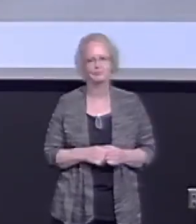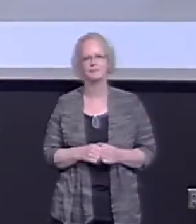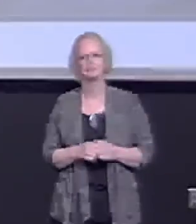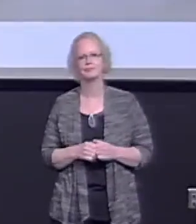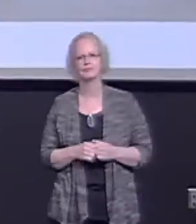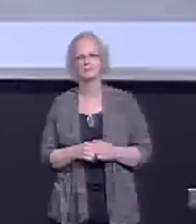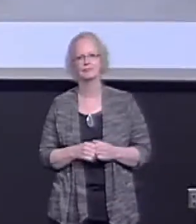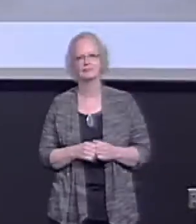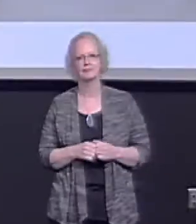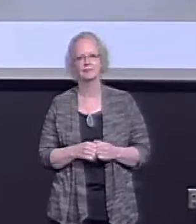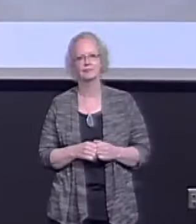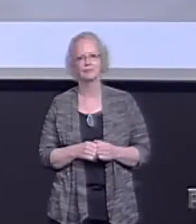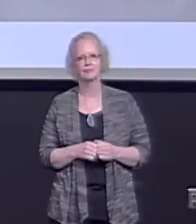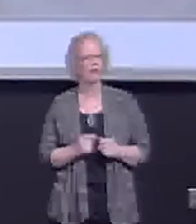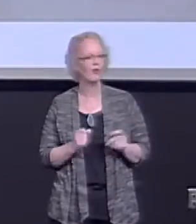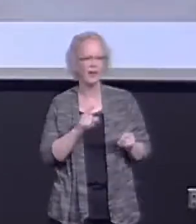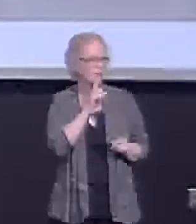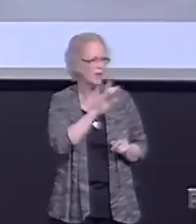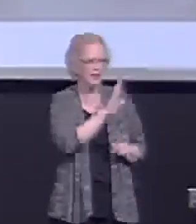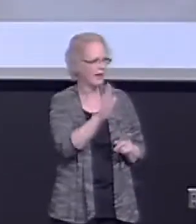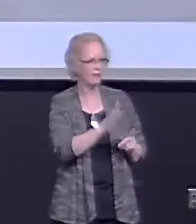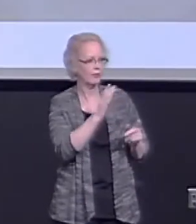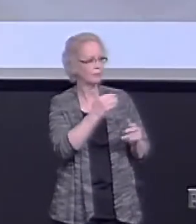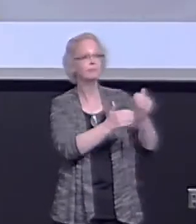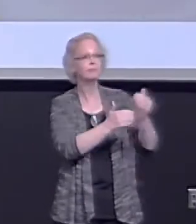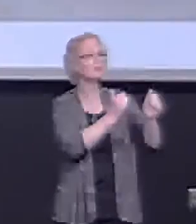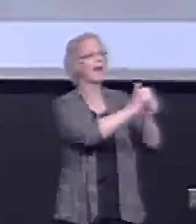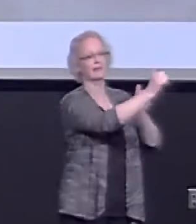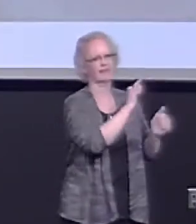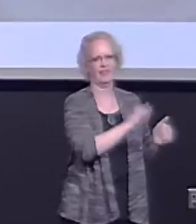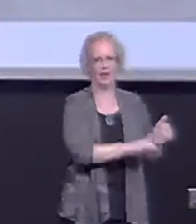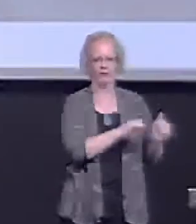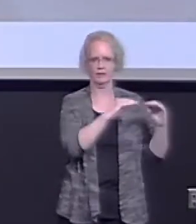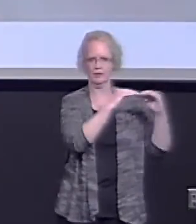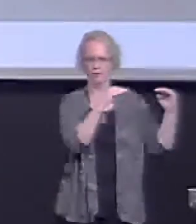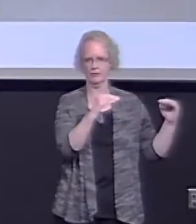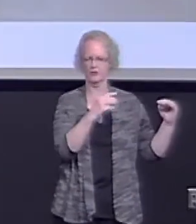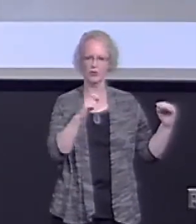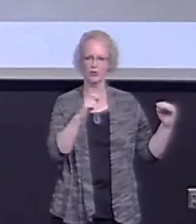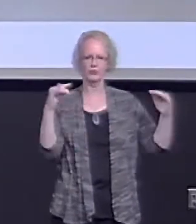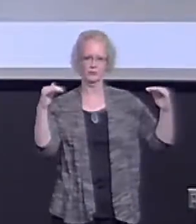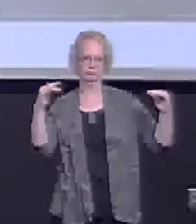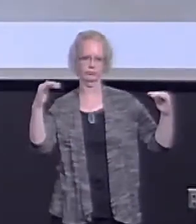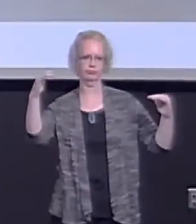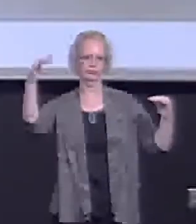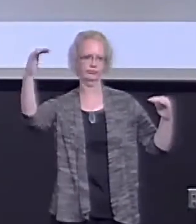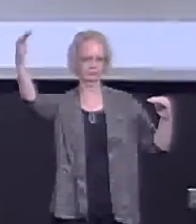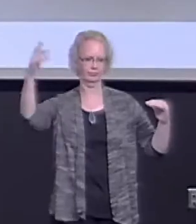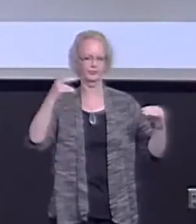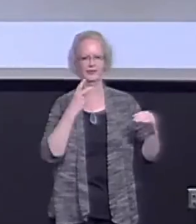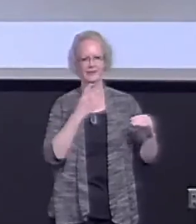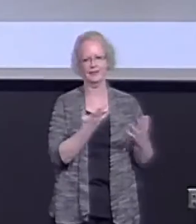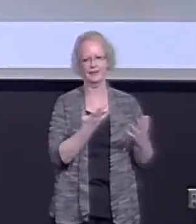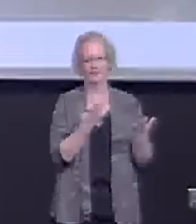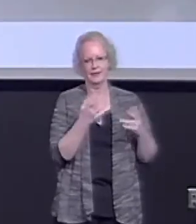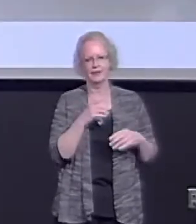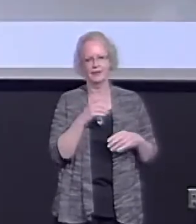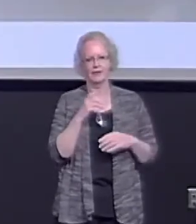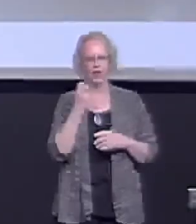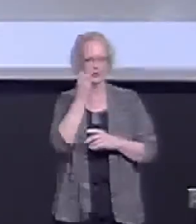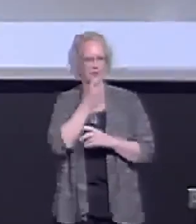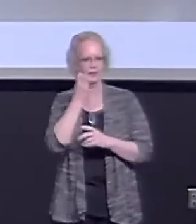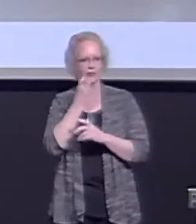they just never get beyond that stage. So there's the difference between the articulatory explosion that we've